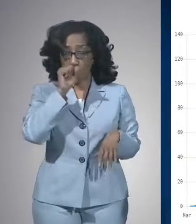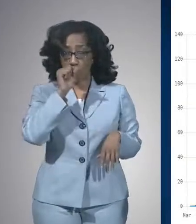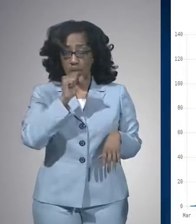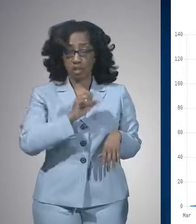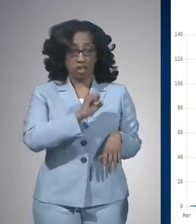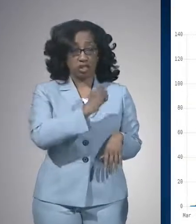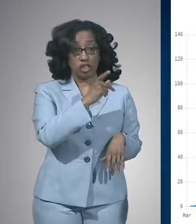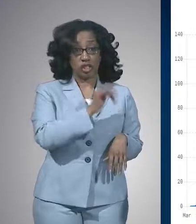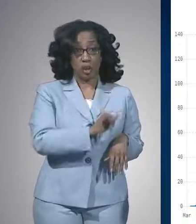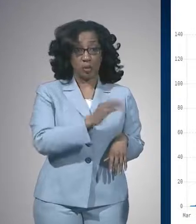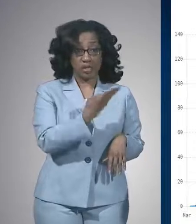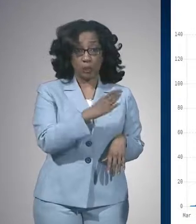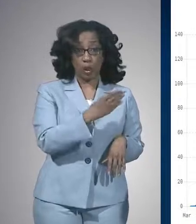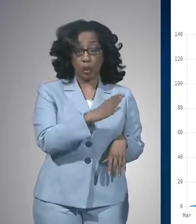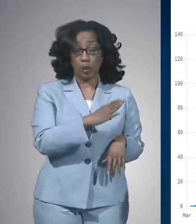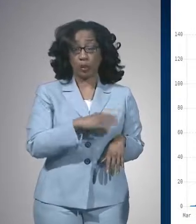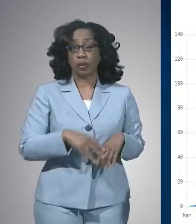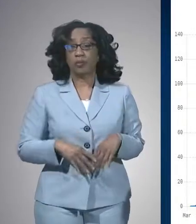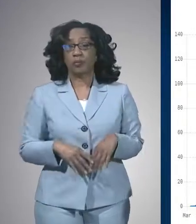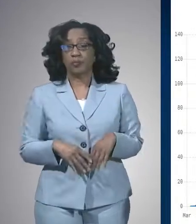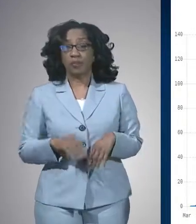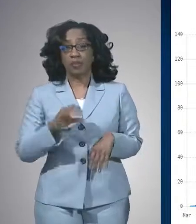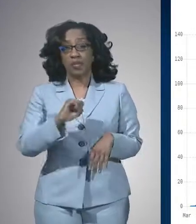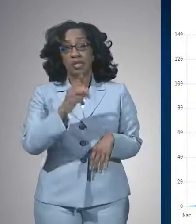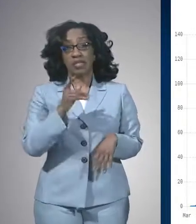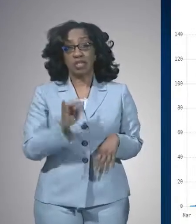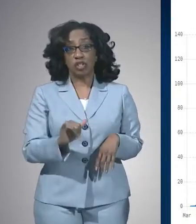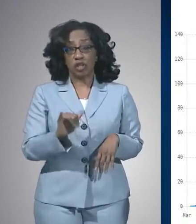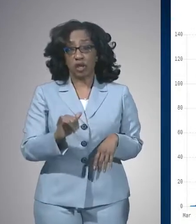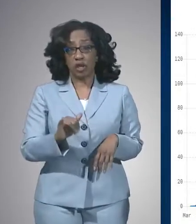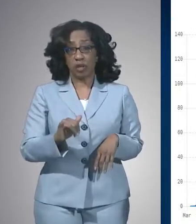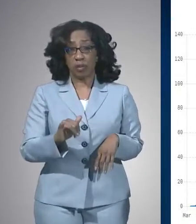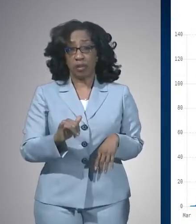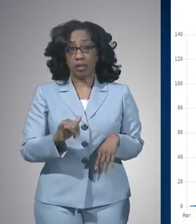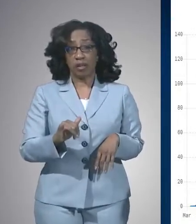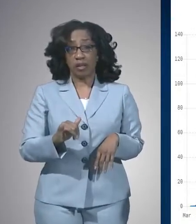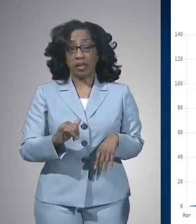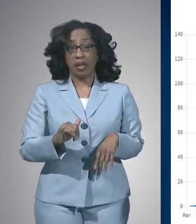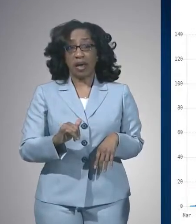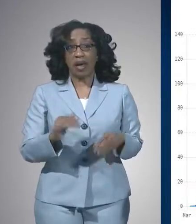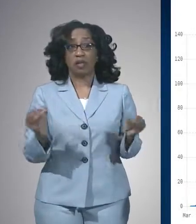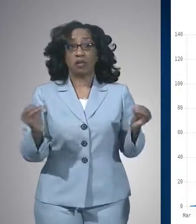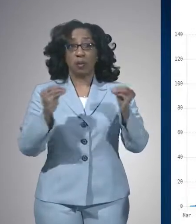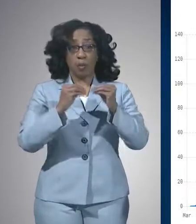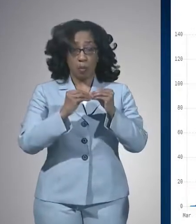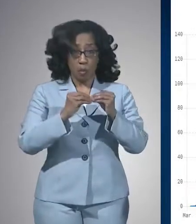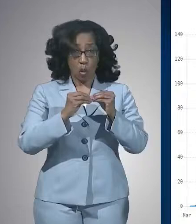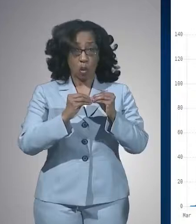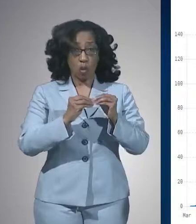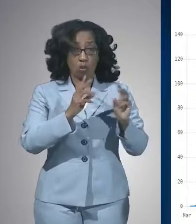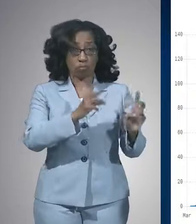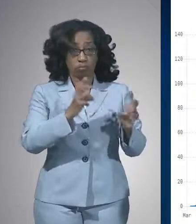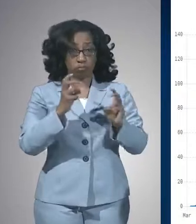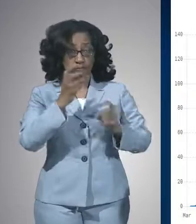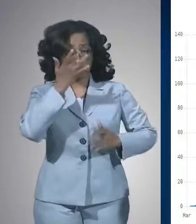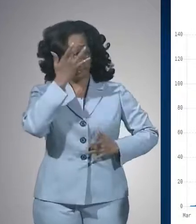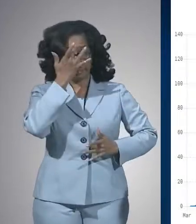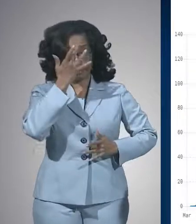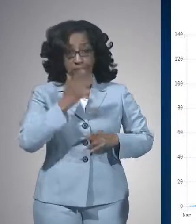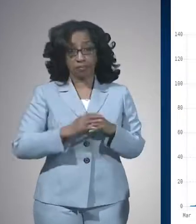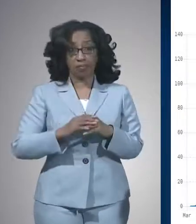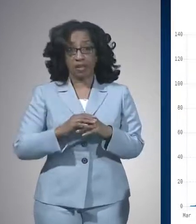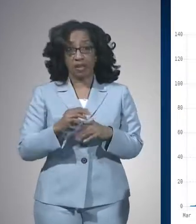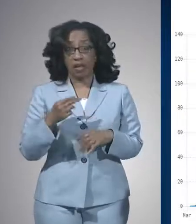is in blue. Shelby County has surpassed Hamilton County in case rates. Hamilton County has a case rate